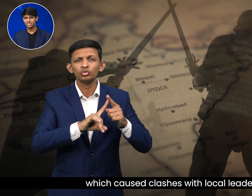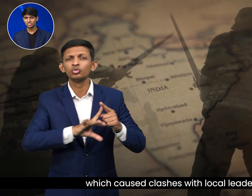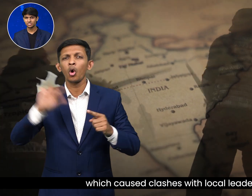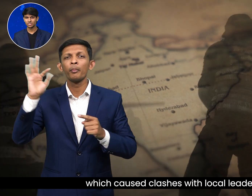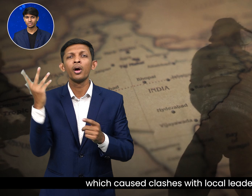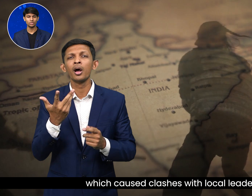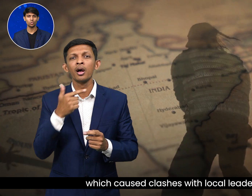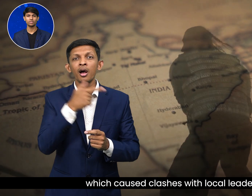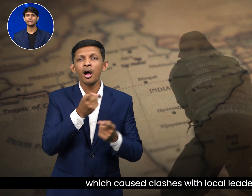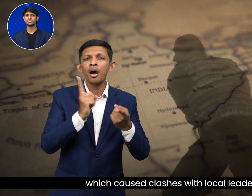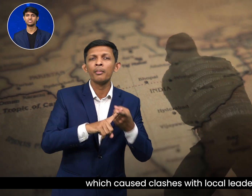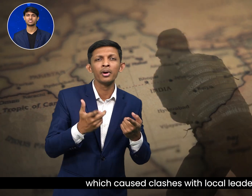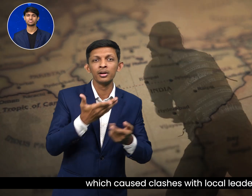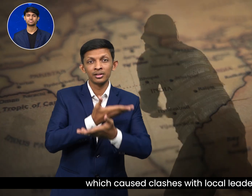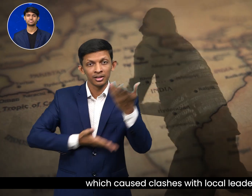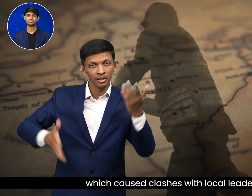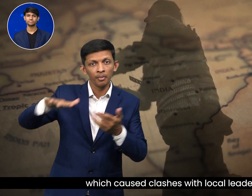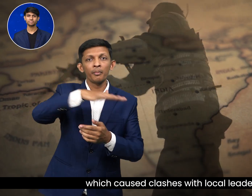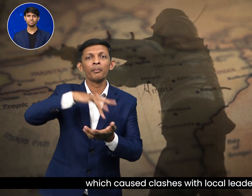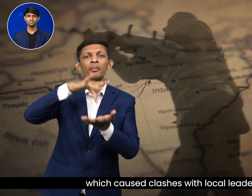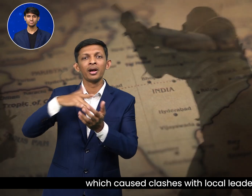caused clashes with local leaders.